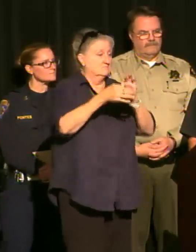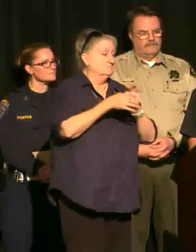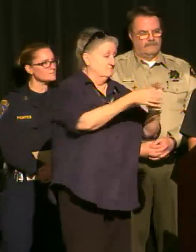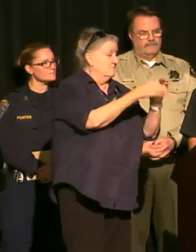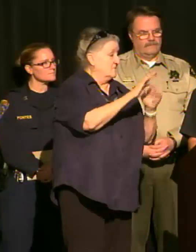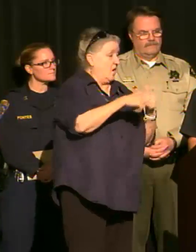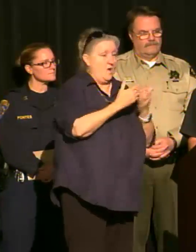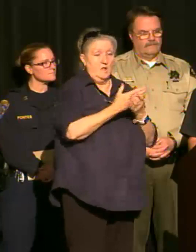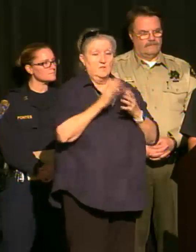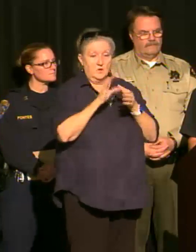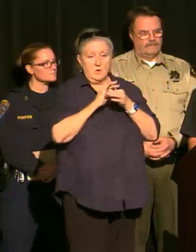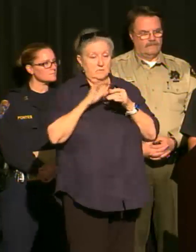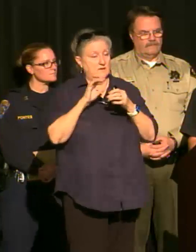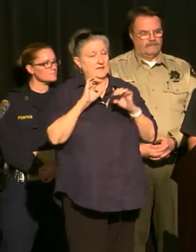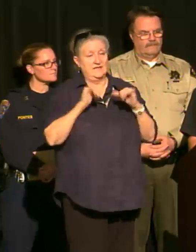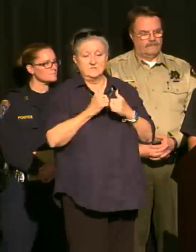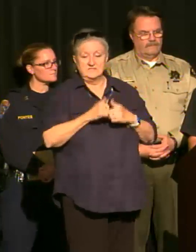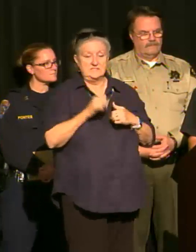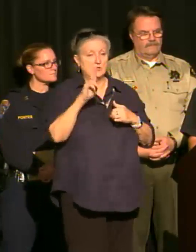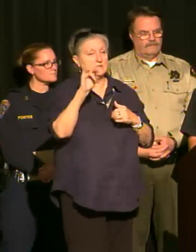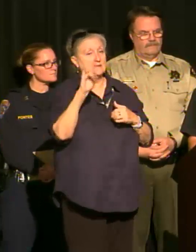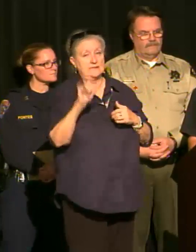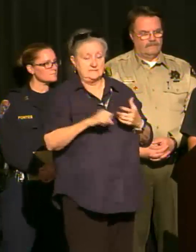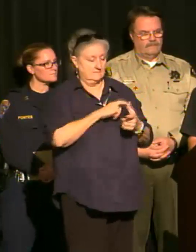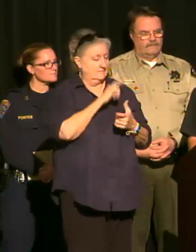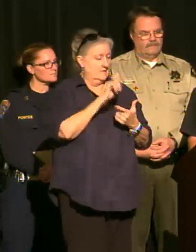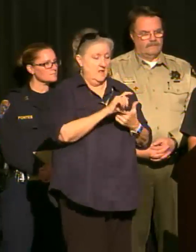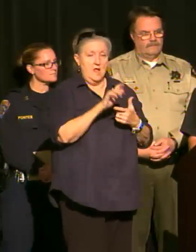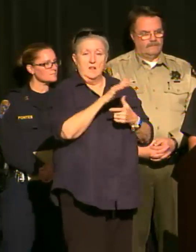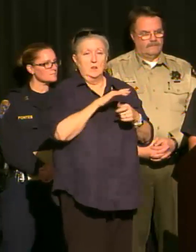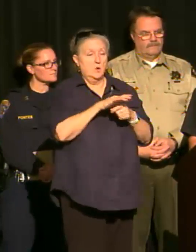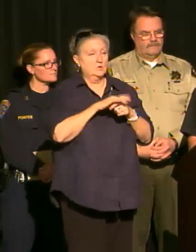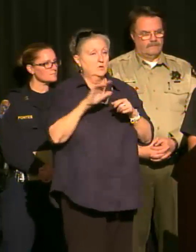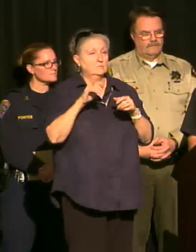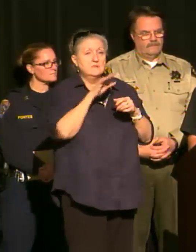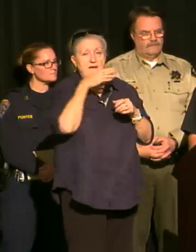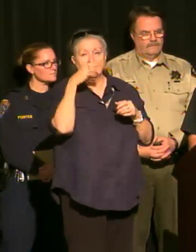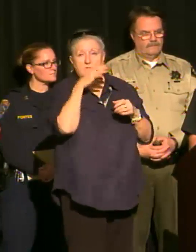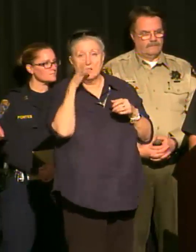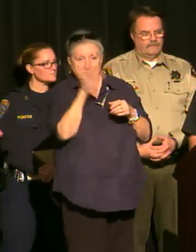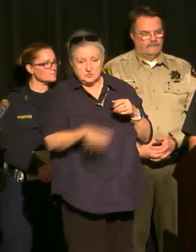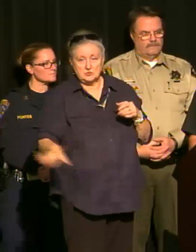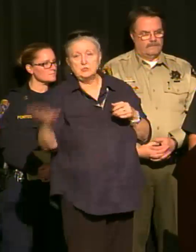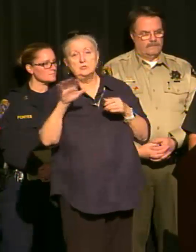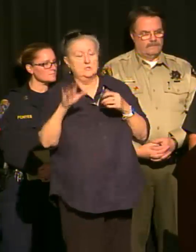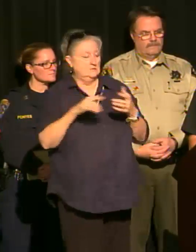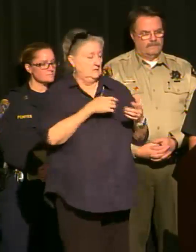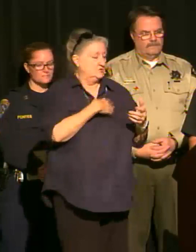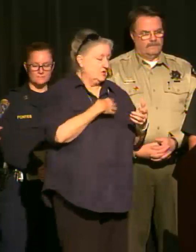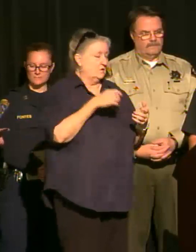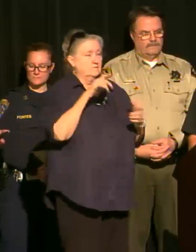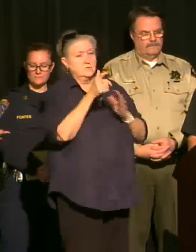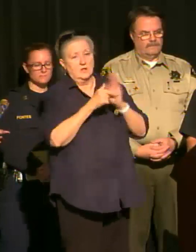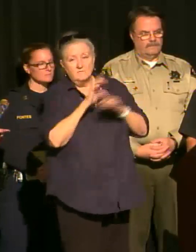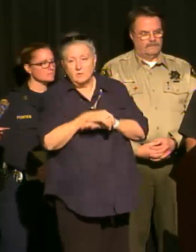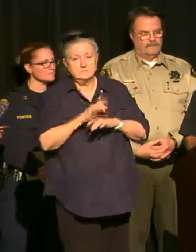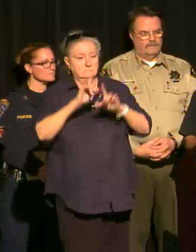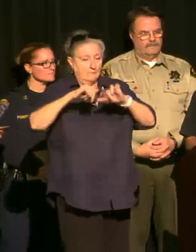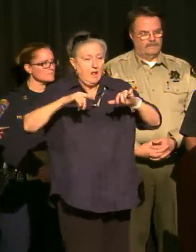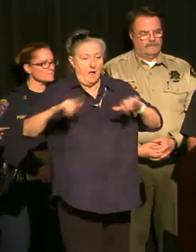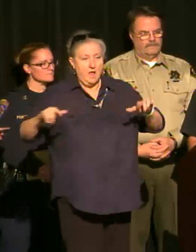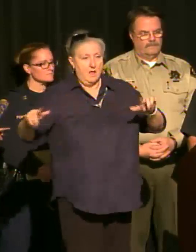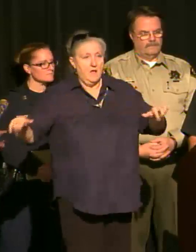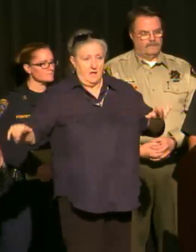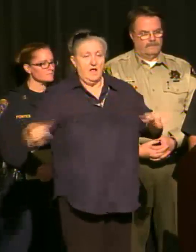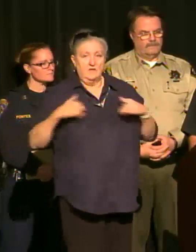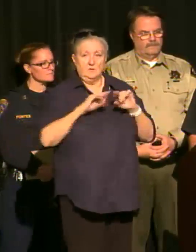agencies that are affected, utilities, local agriculture, the sheriffs, law enforcement, they have a group